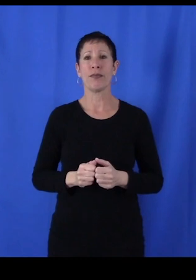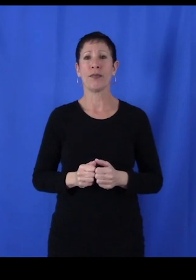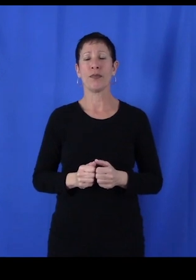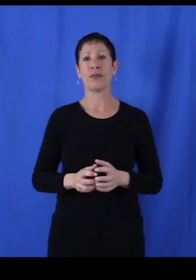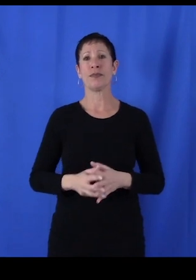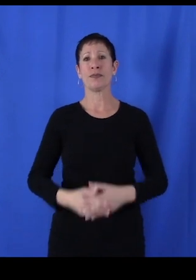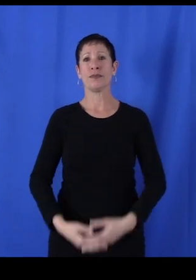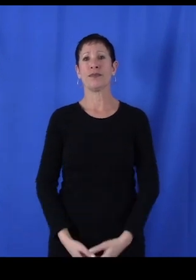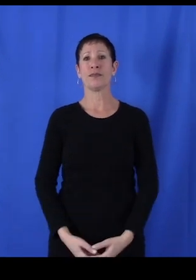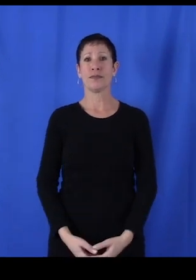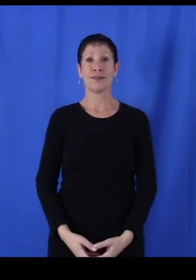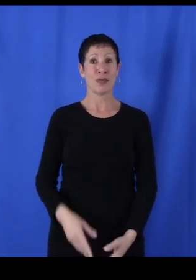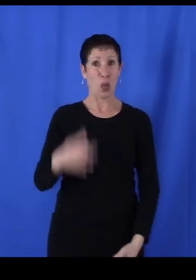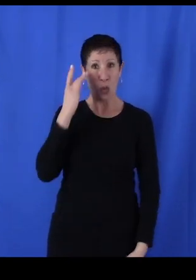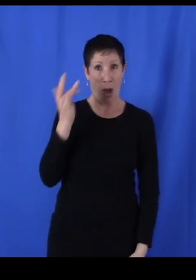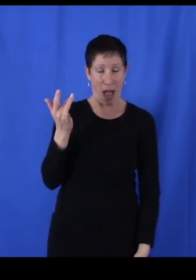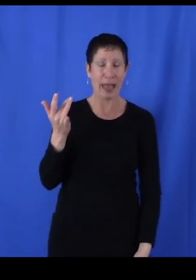Why?